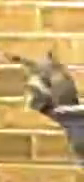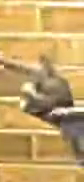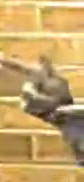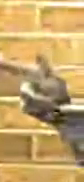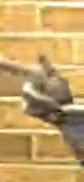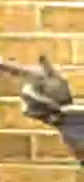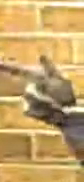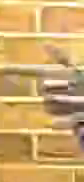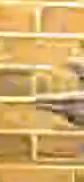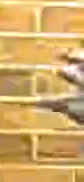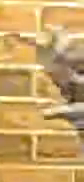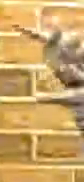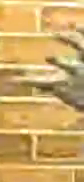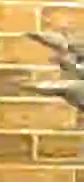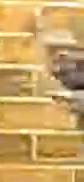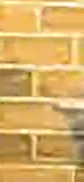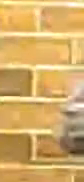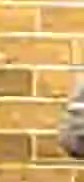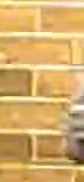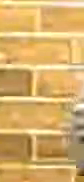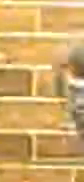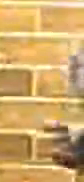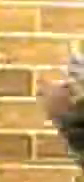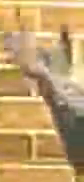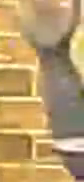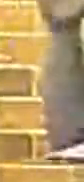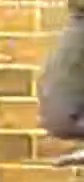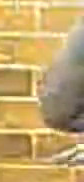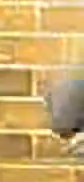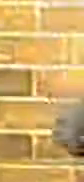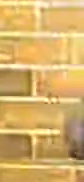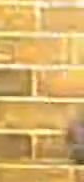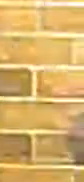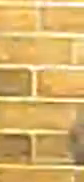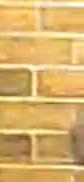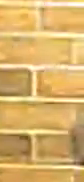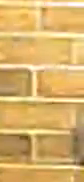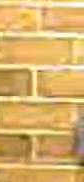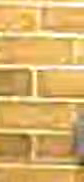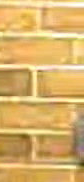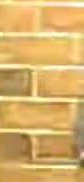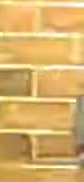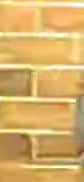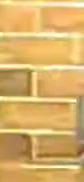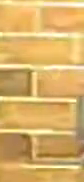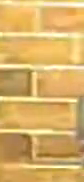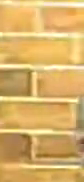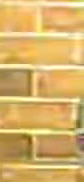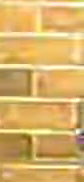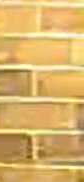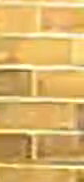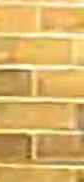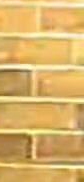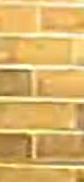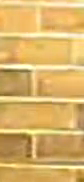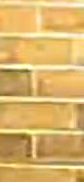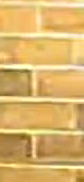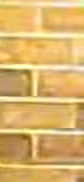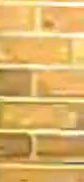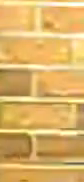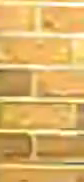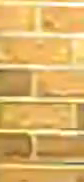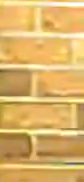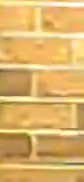discussions about Whittle Fire Station, what fire stations, one station appears to be flying under the radar,